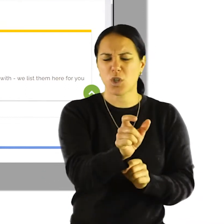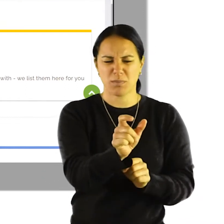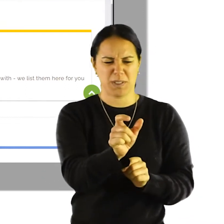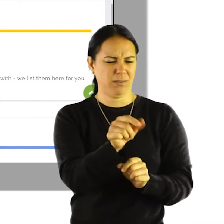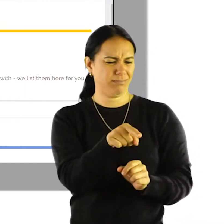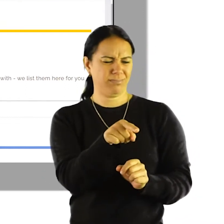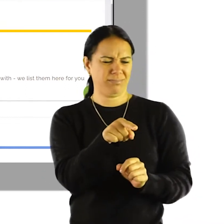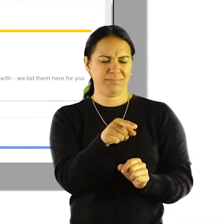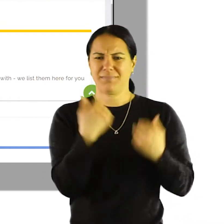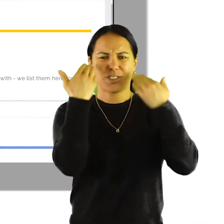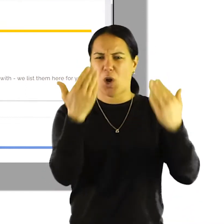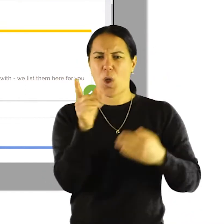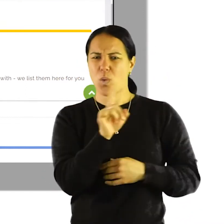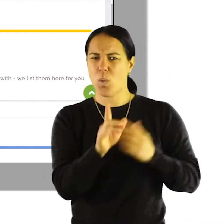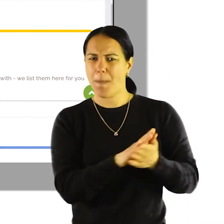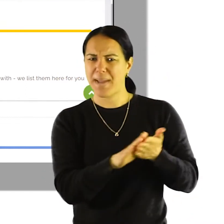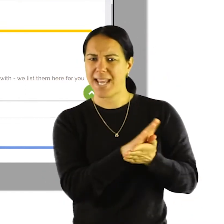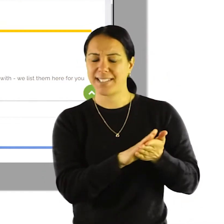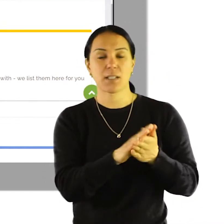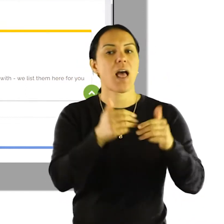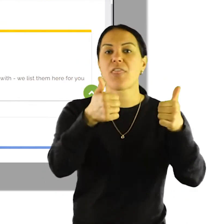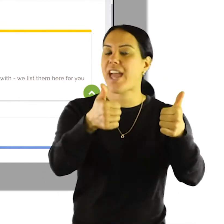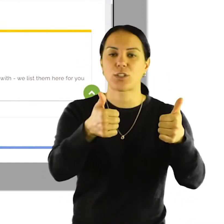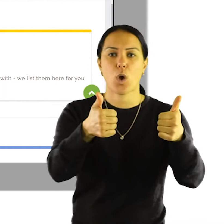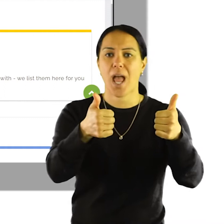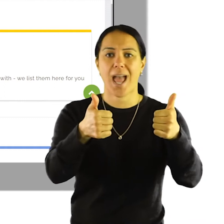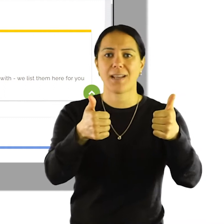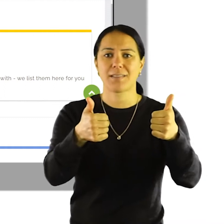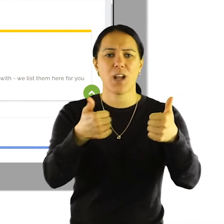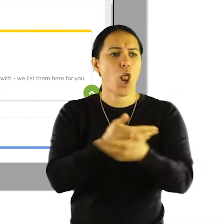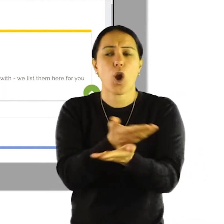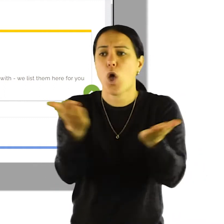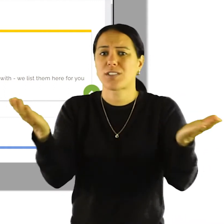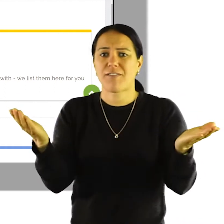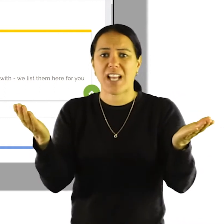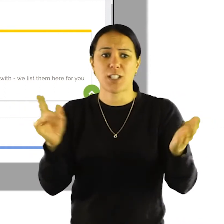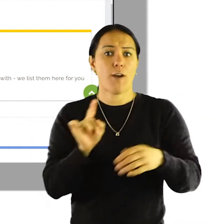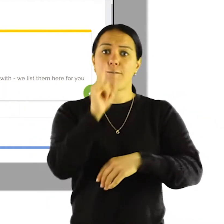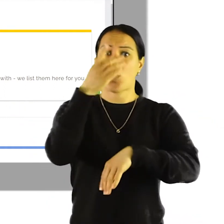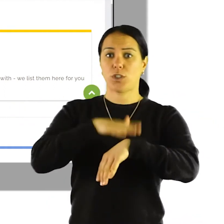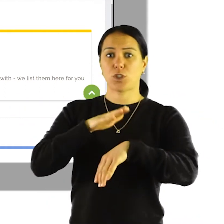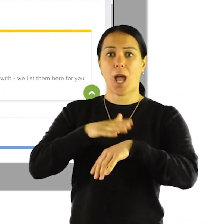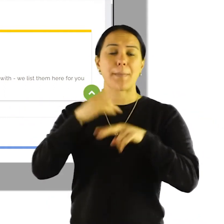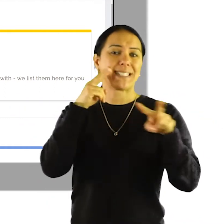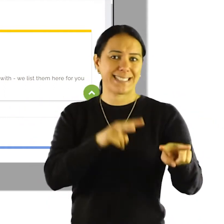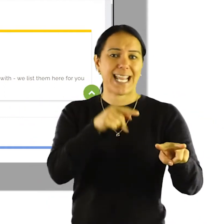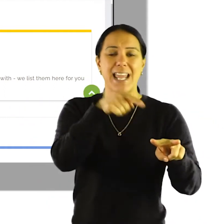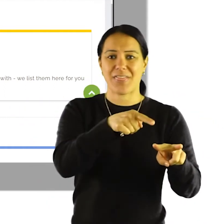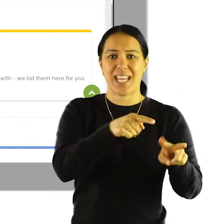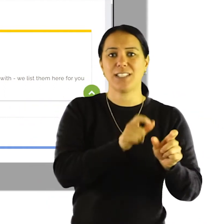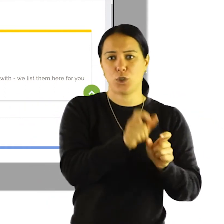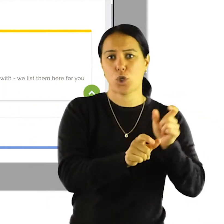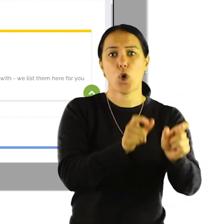few terms that you've not come across before. That's okay. A lot of us have not seen these